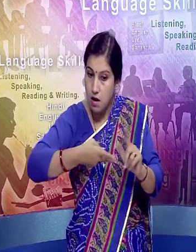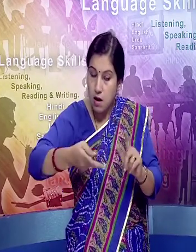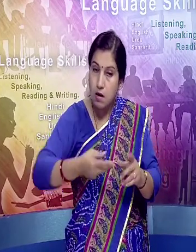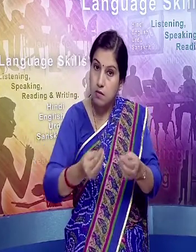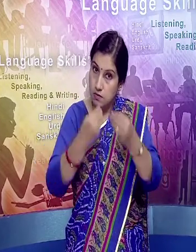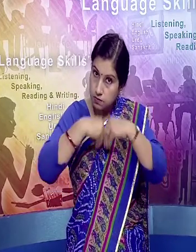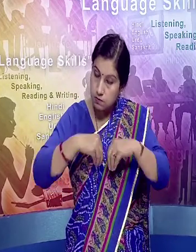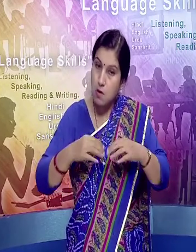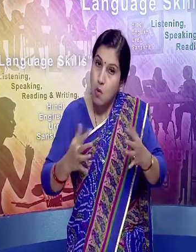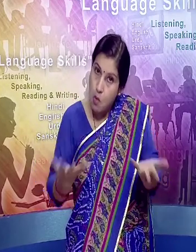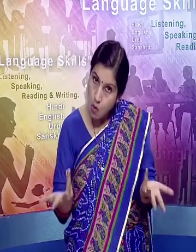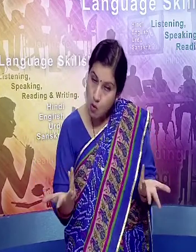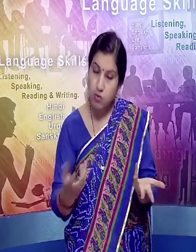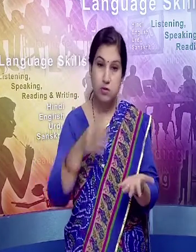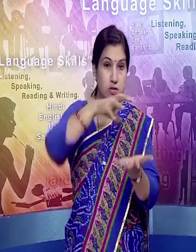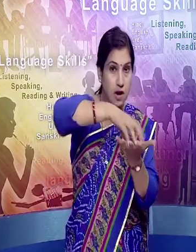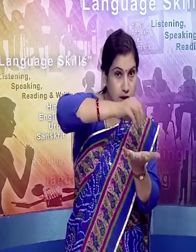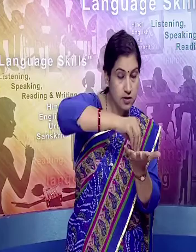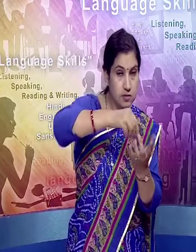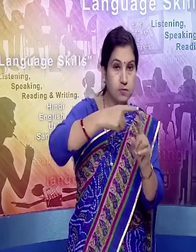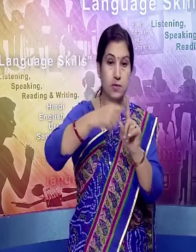or dal or chawal.